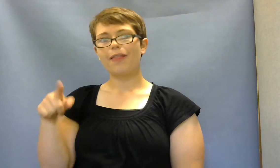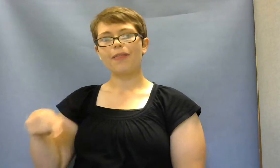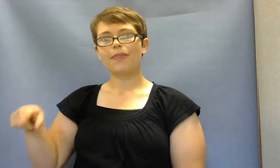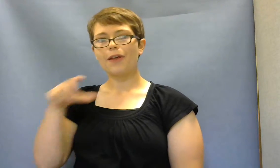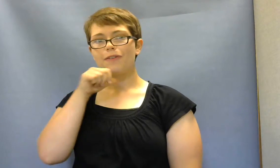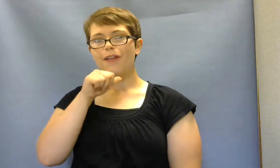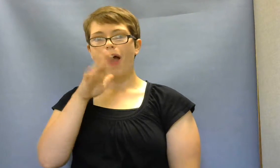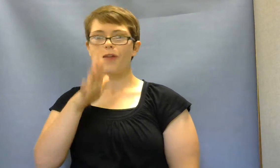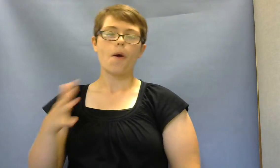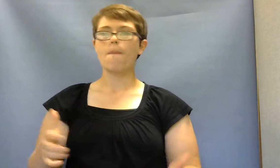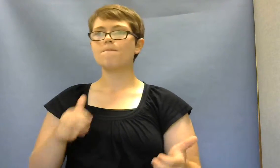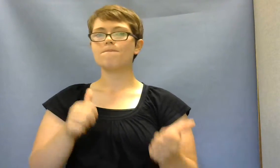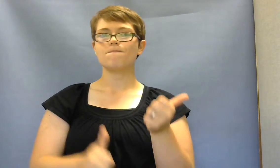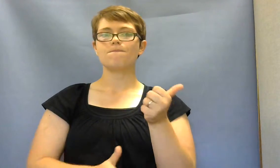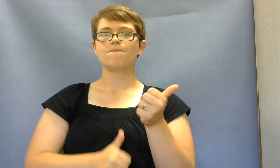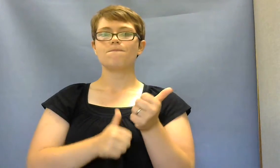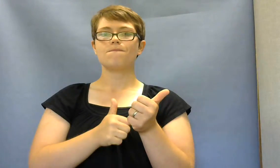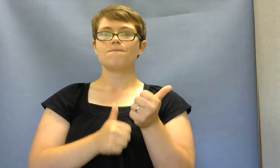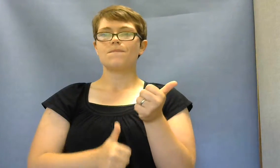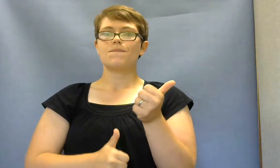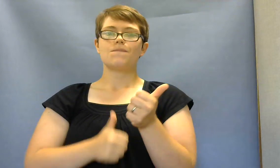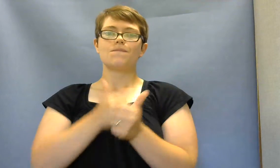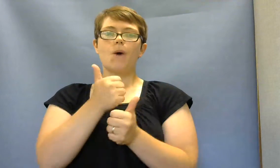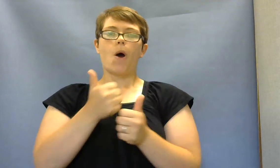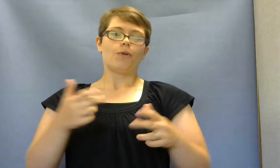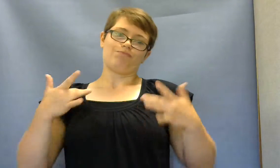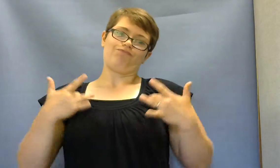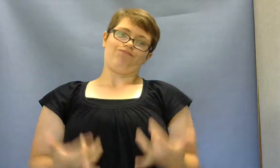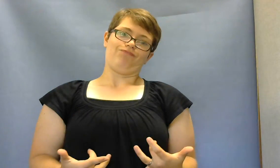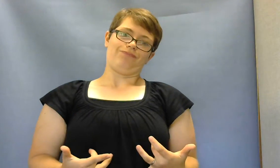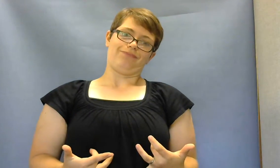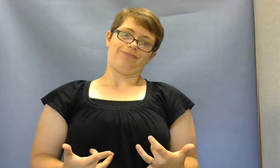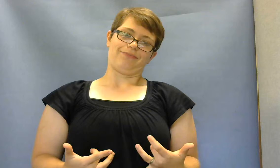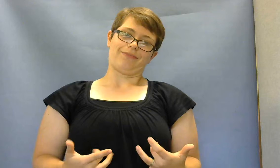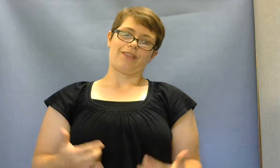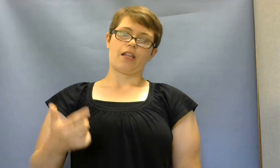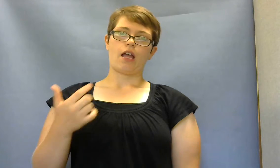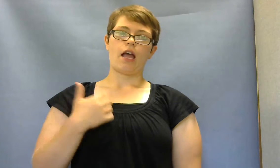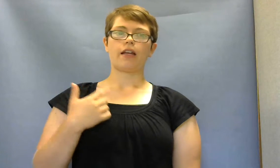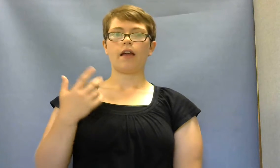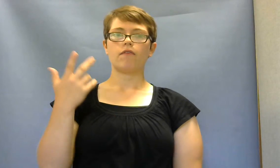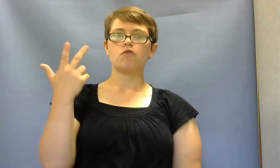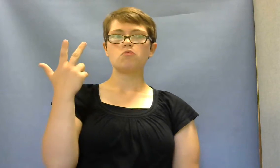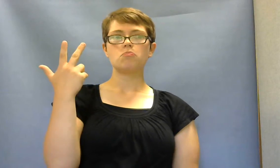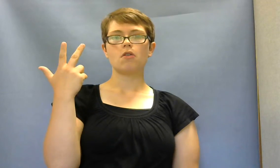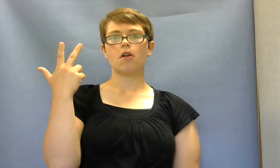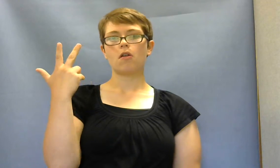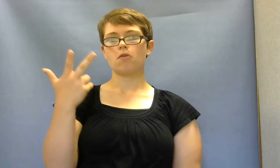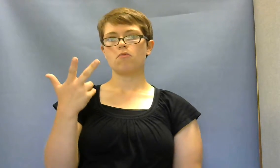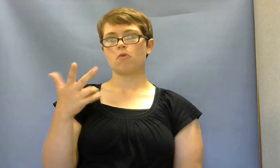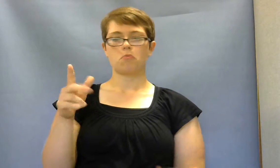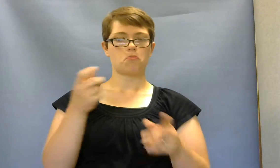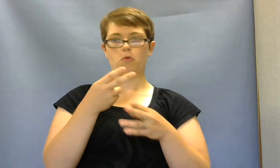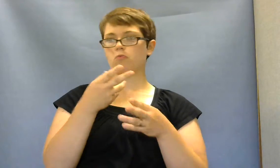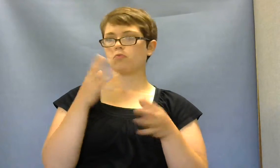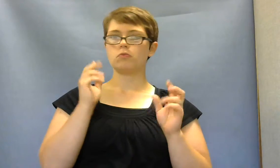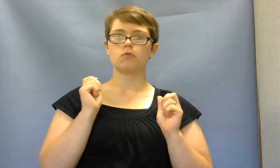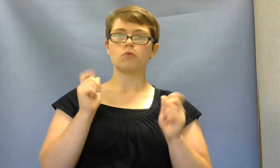something discouraging. But then, you may never forget my words. I've met so many 50-year-old women